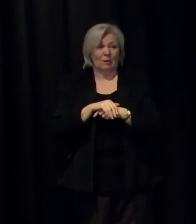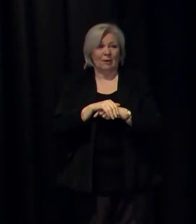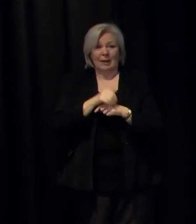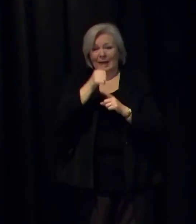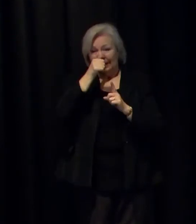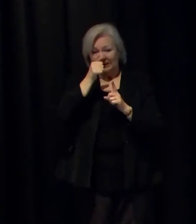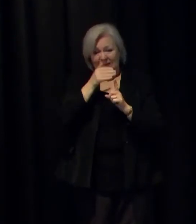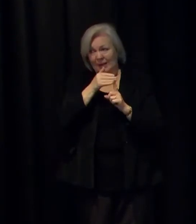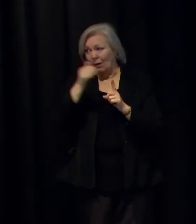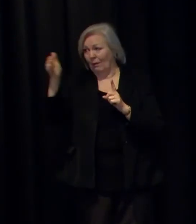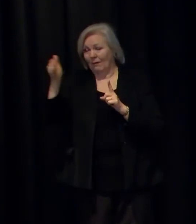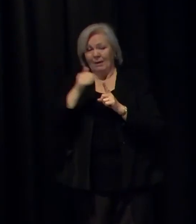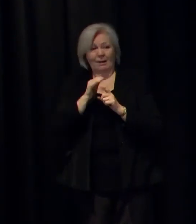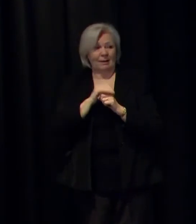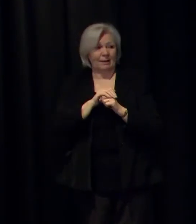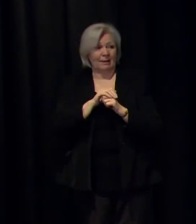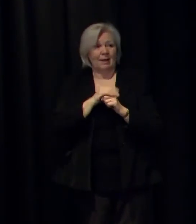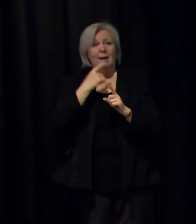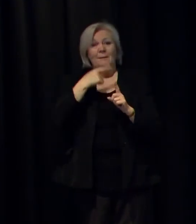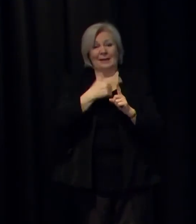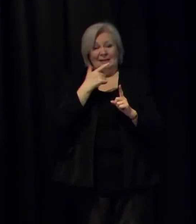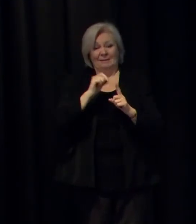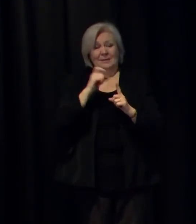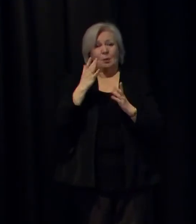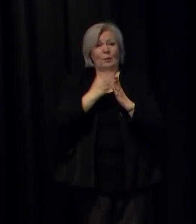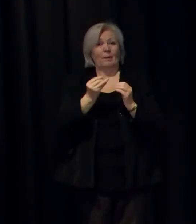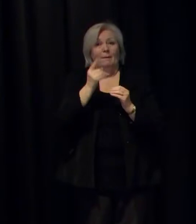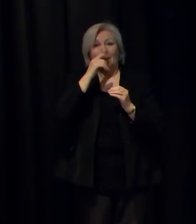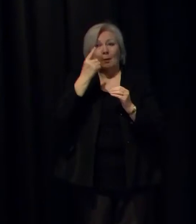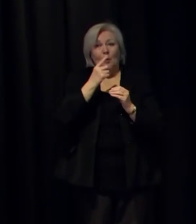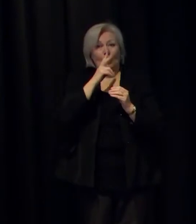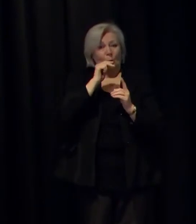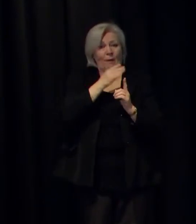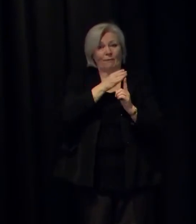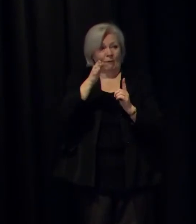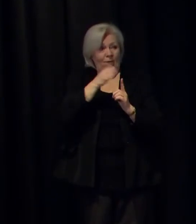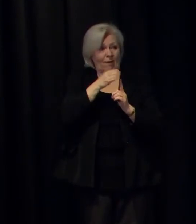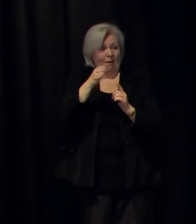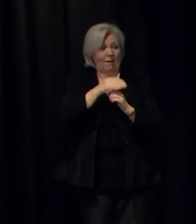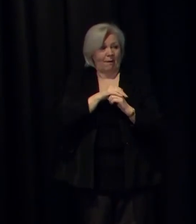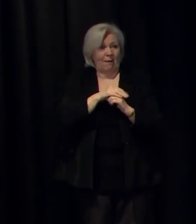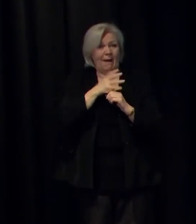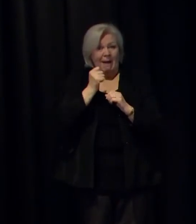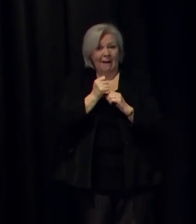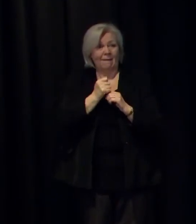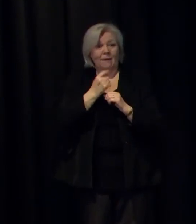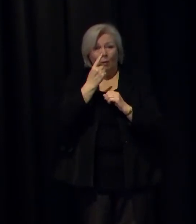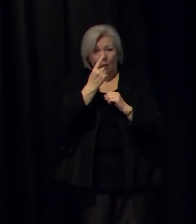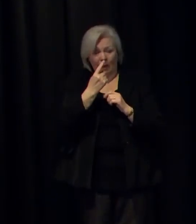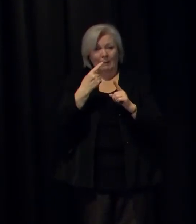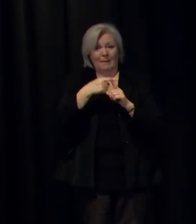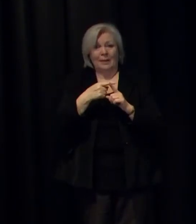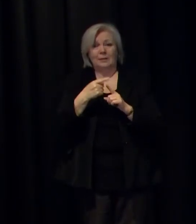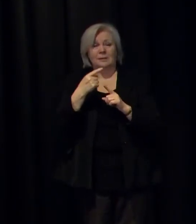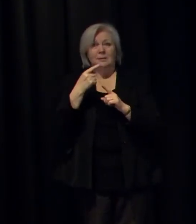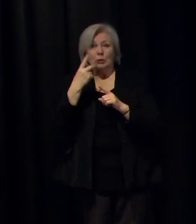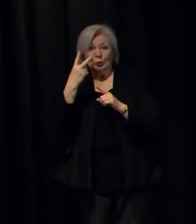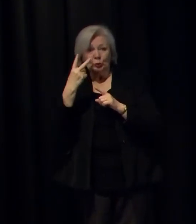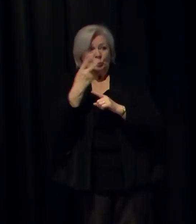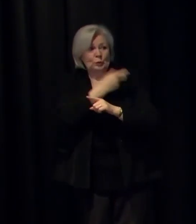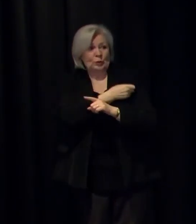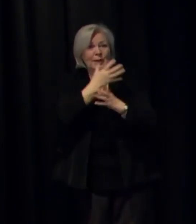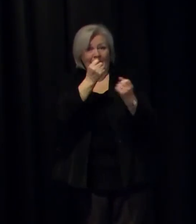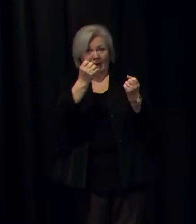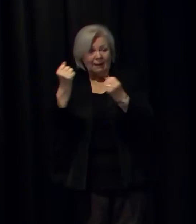in effect 70% 12 and over, have got not one dose but two, and 90%, so 9